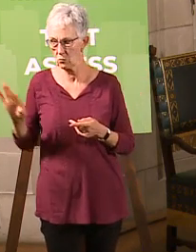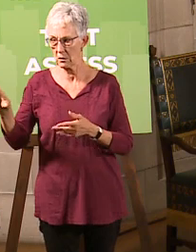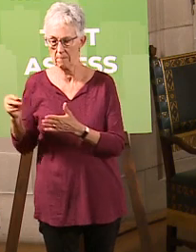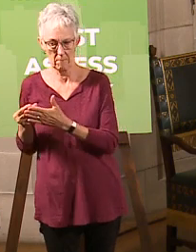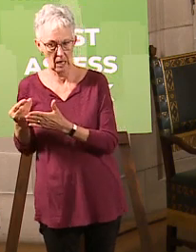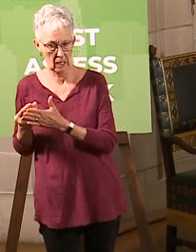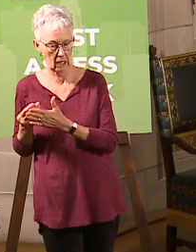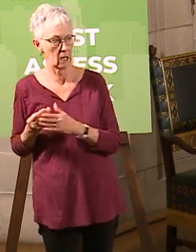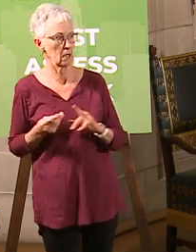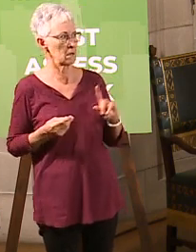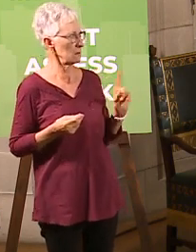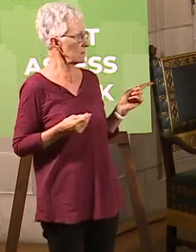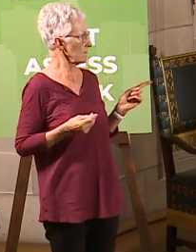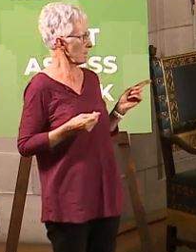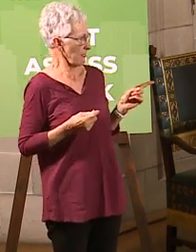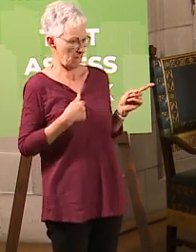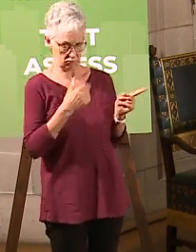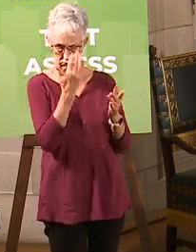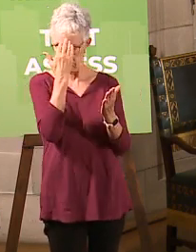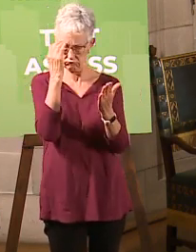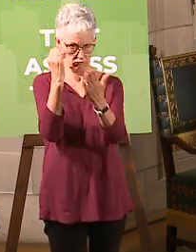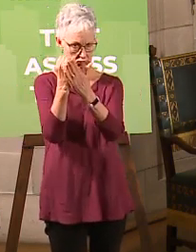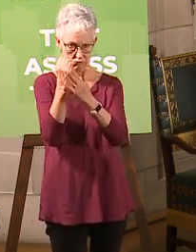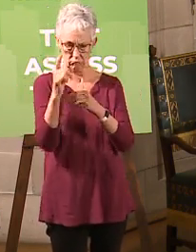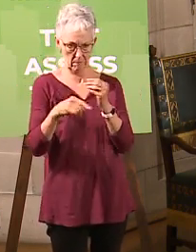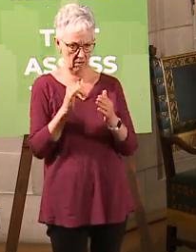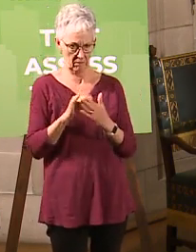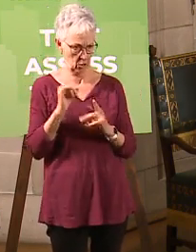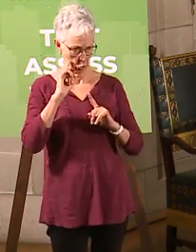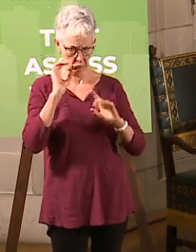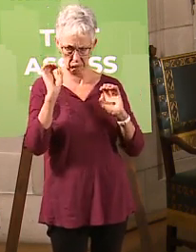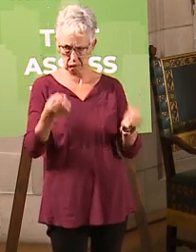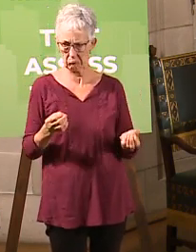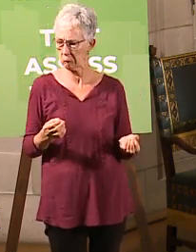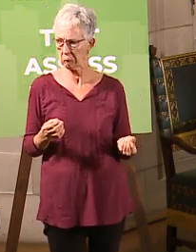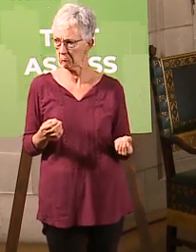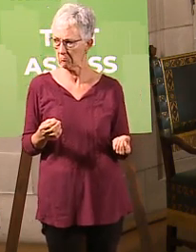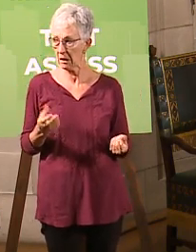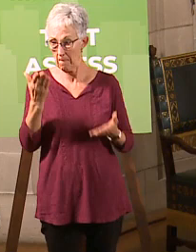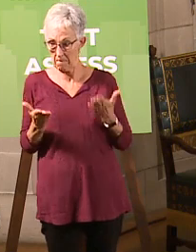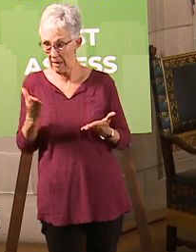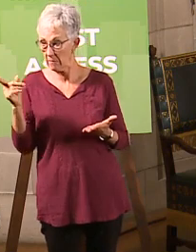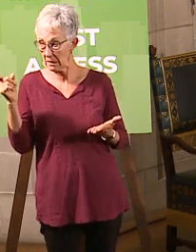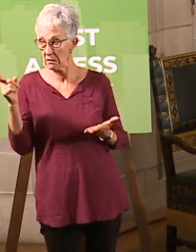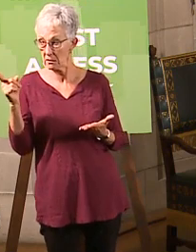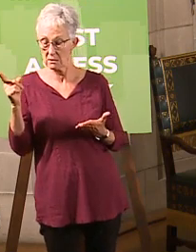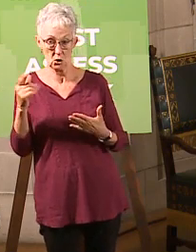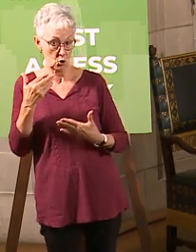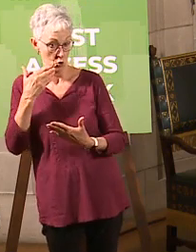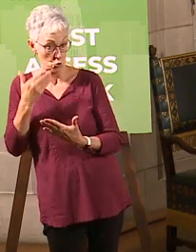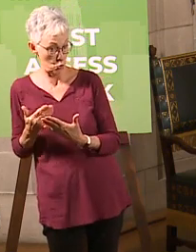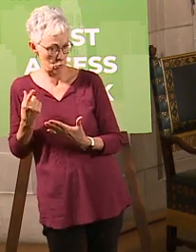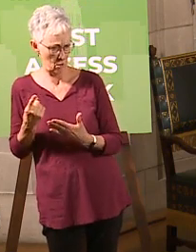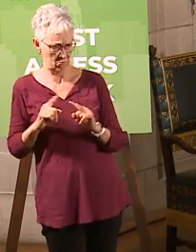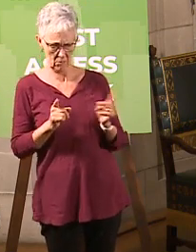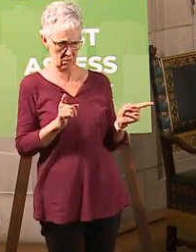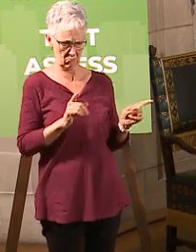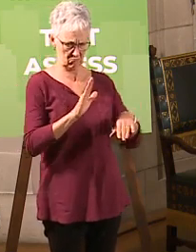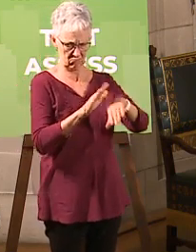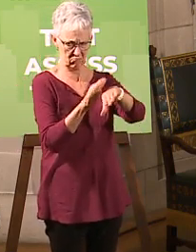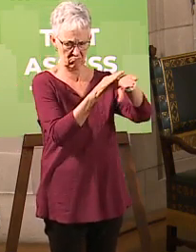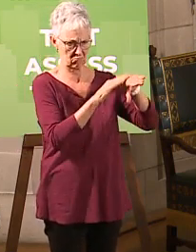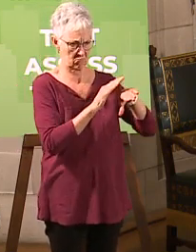help donate money to help with reconstruction in Lincoln, Omaha. Do we know anything about that?